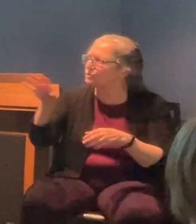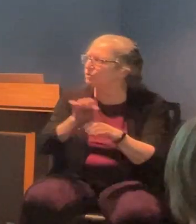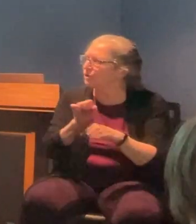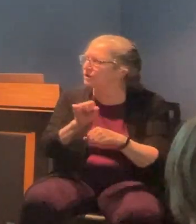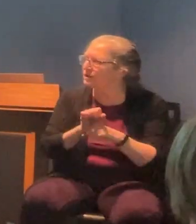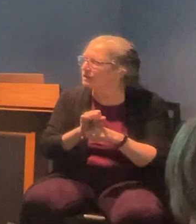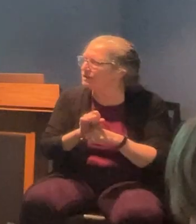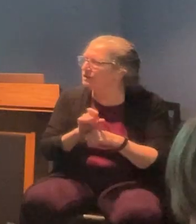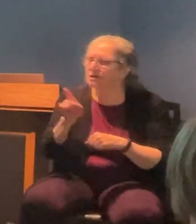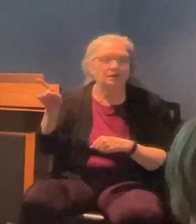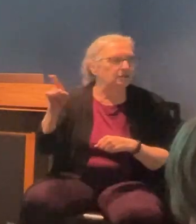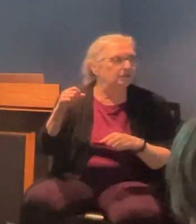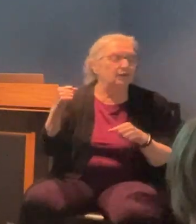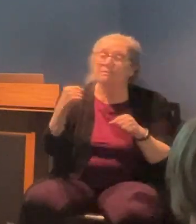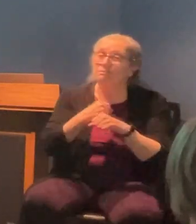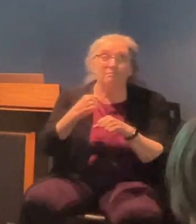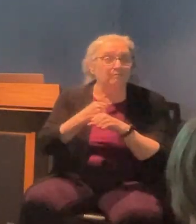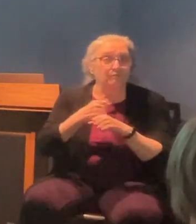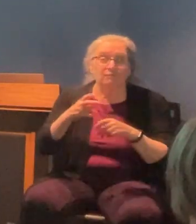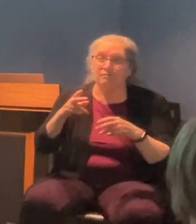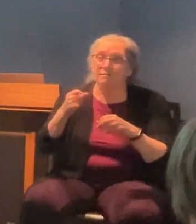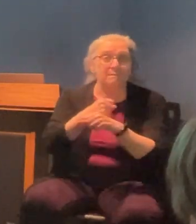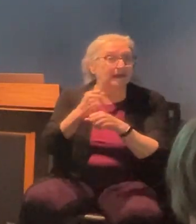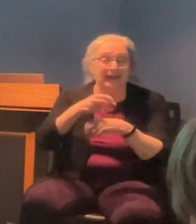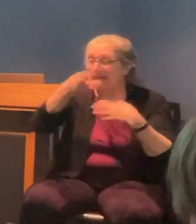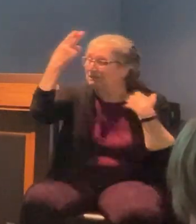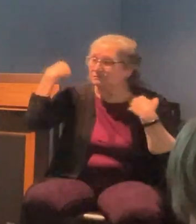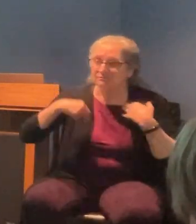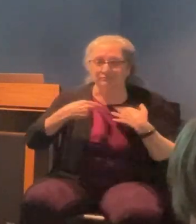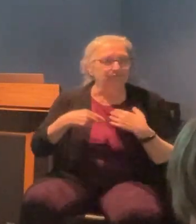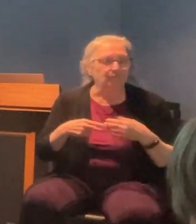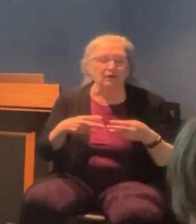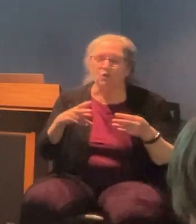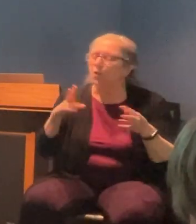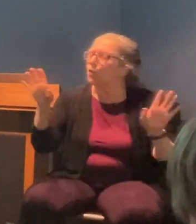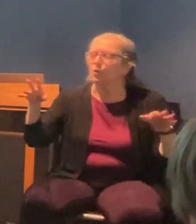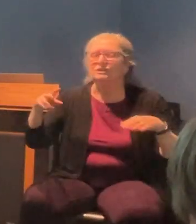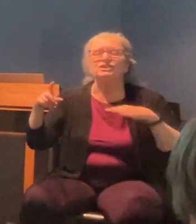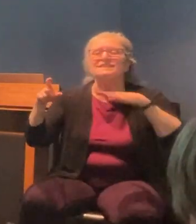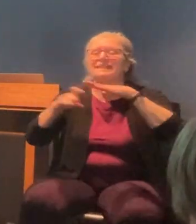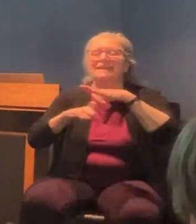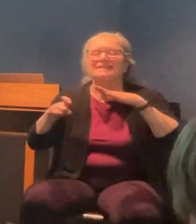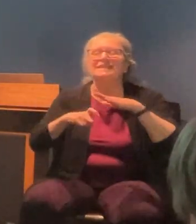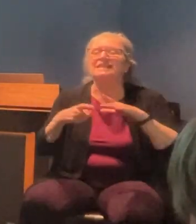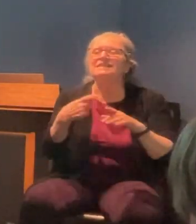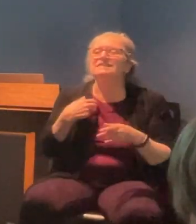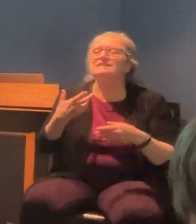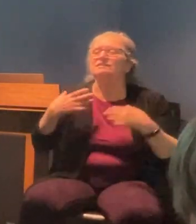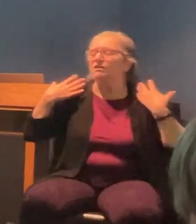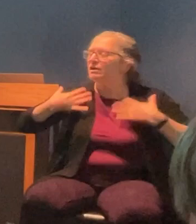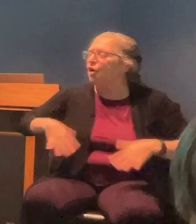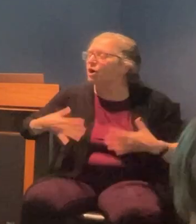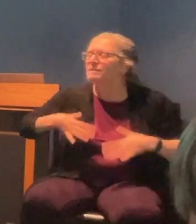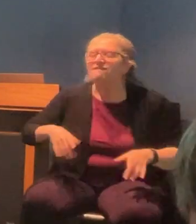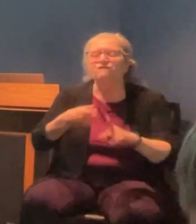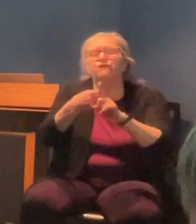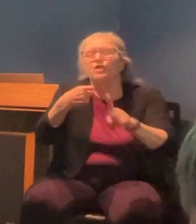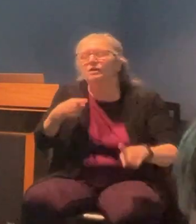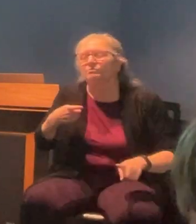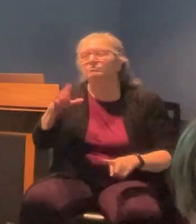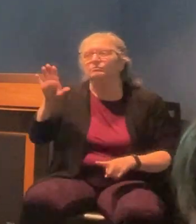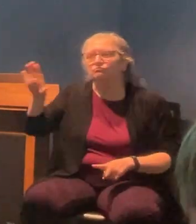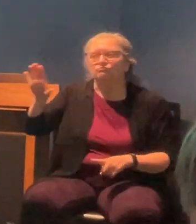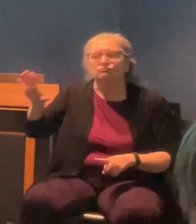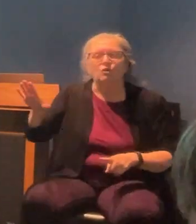She didn't create it, she scanned it. It was That- from her own closet, a garment from her own closet that she And you scanned. scanned it, Yes. and